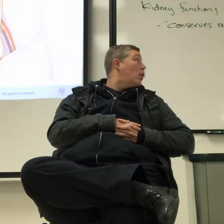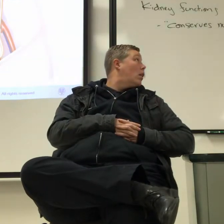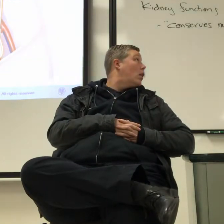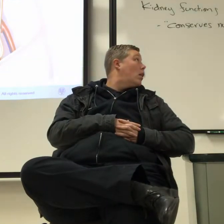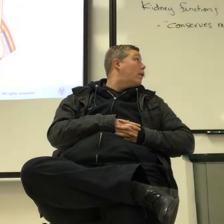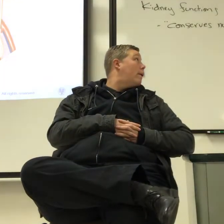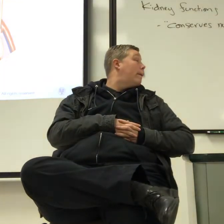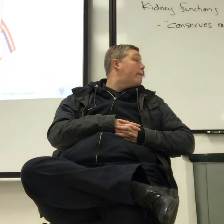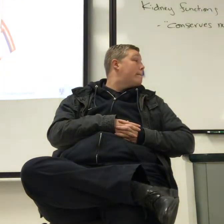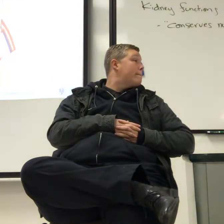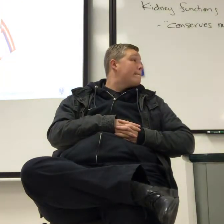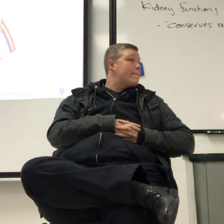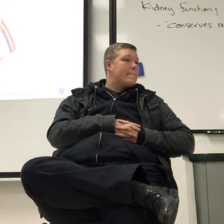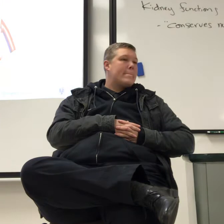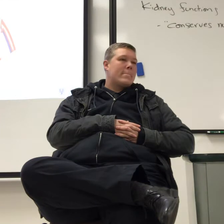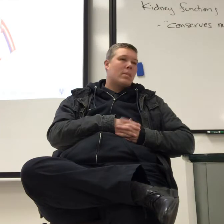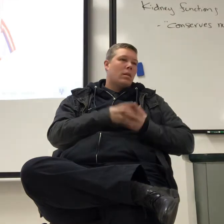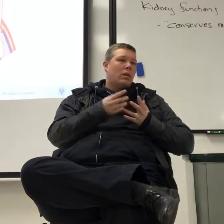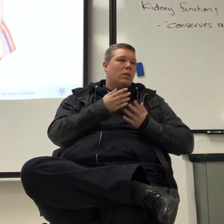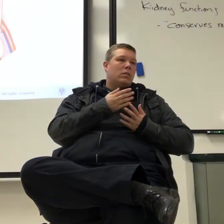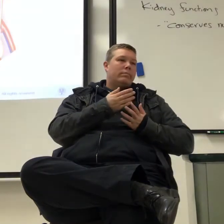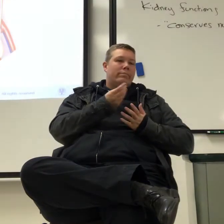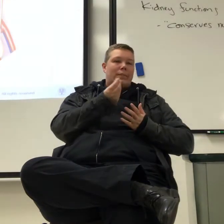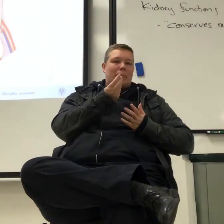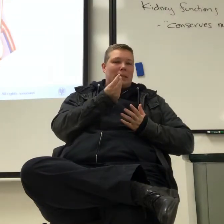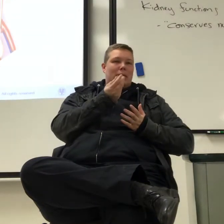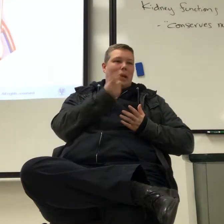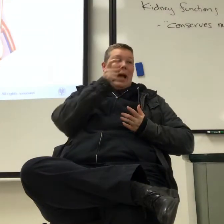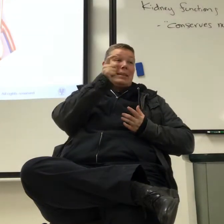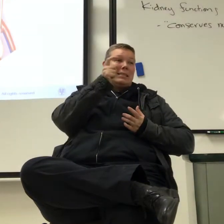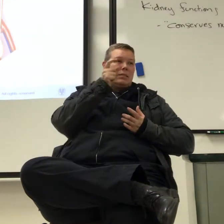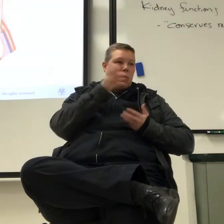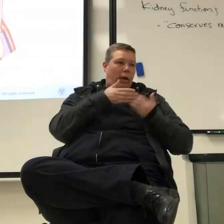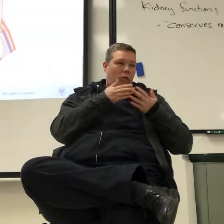remove, say, substance X, whatever it is.